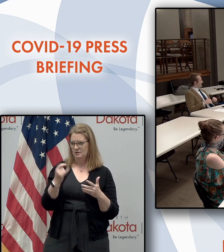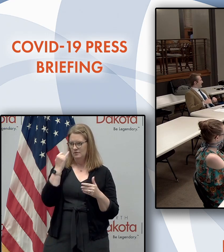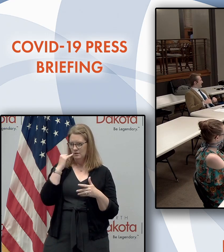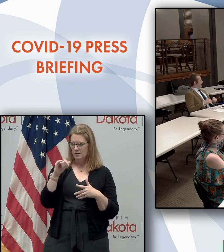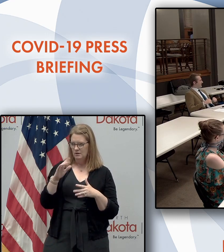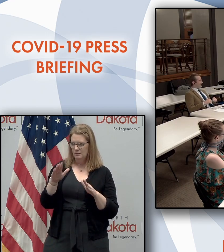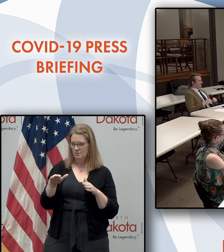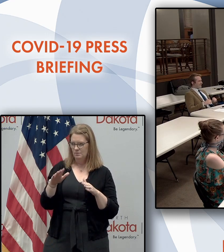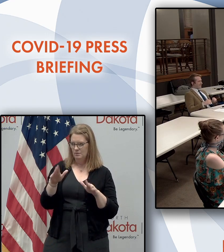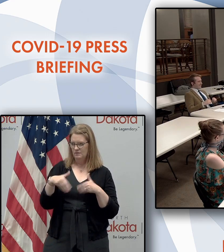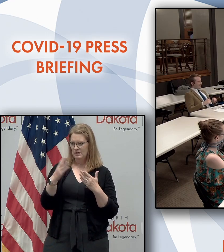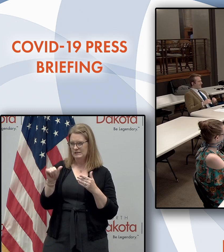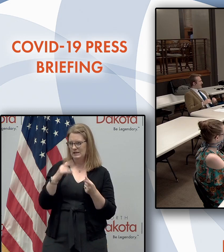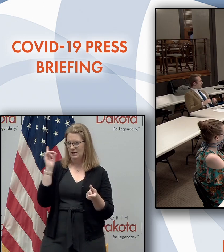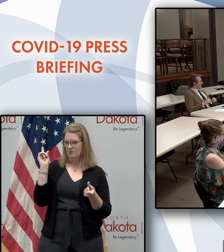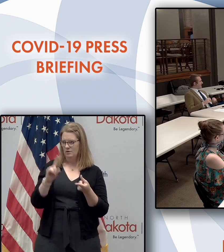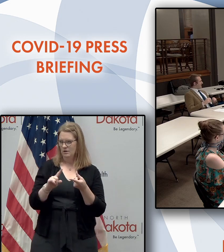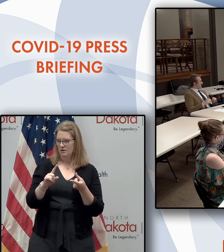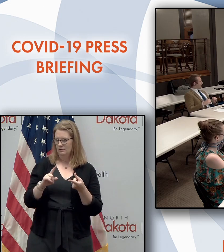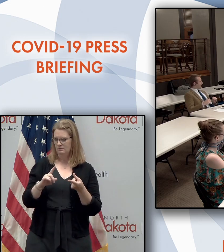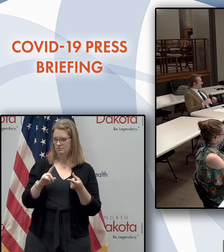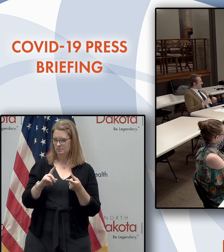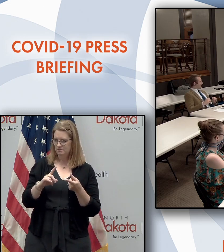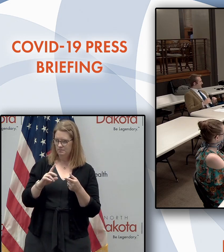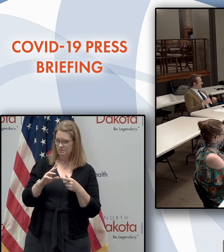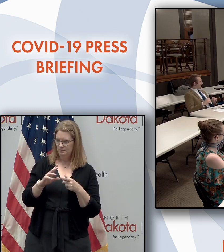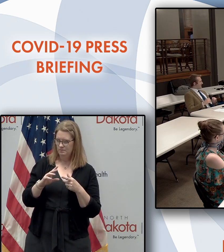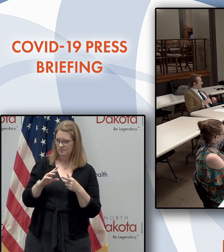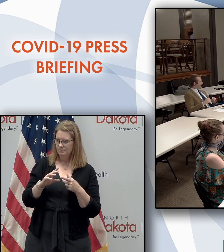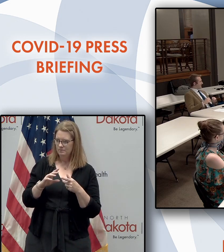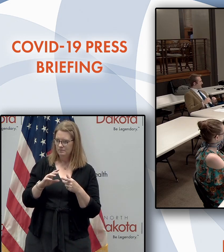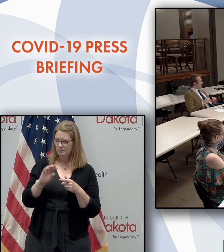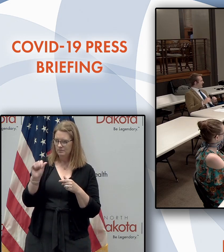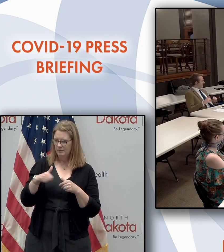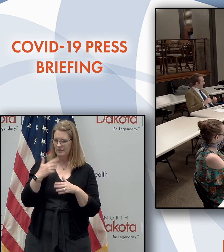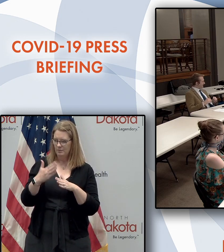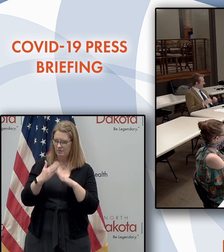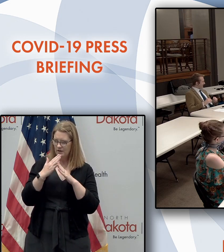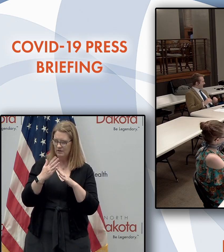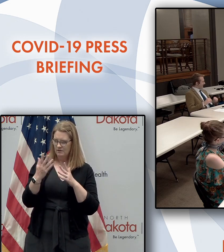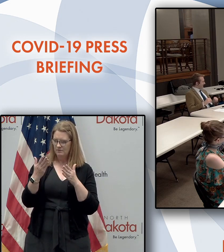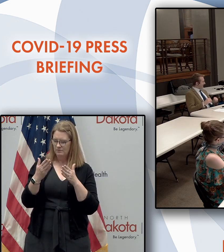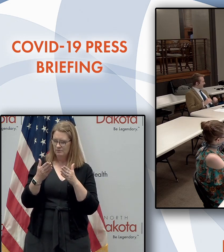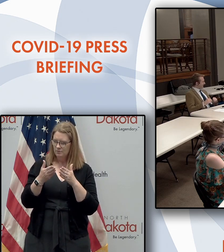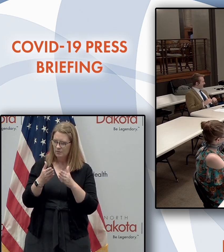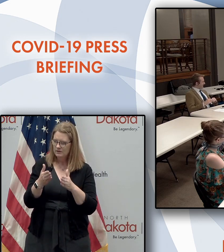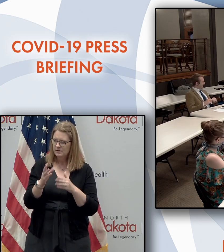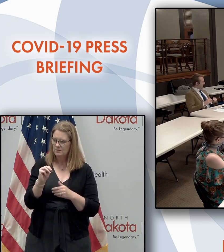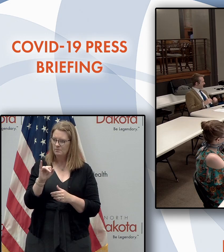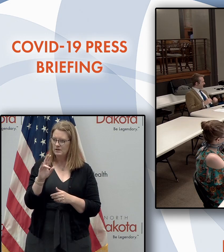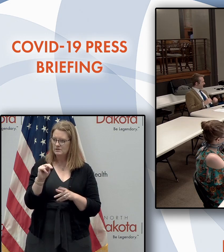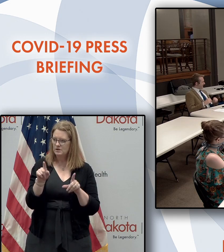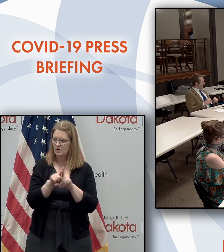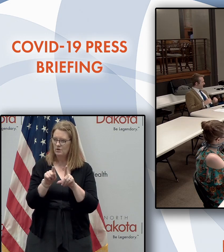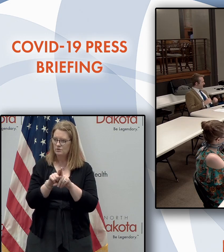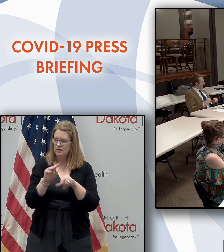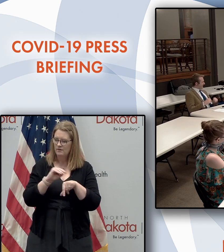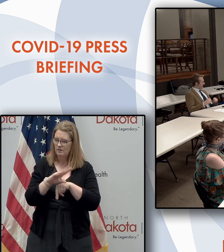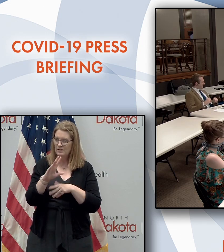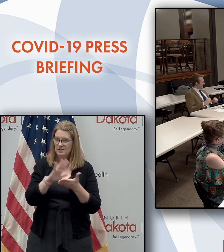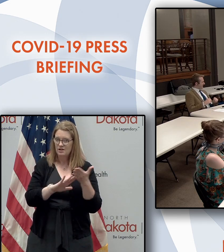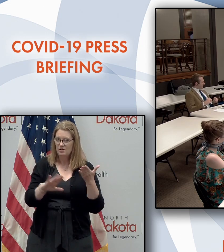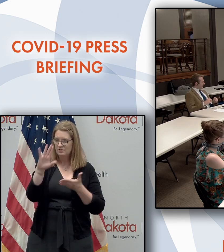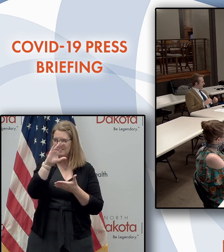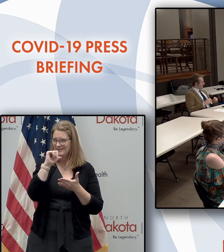additional reduction to transmission beyond what would be expected with other preventative measures. Minnesota has also advised its colleges not